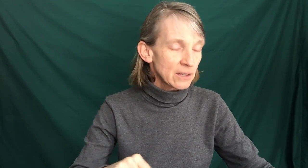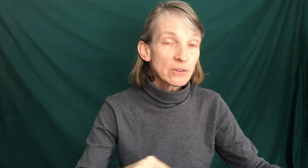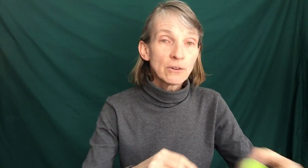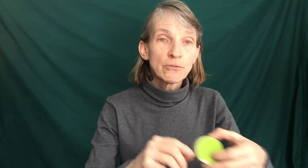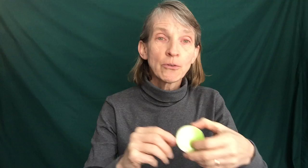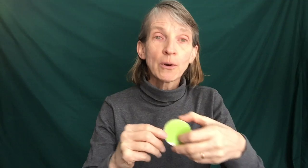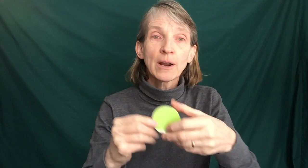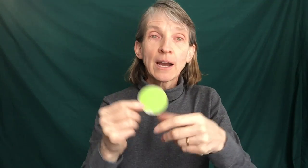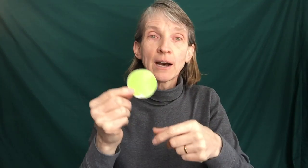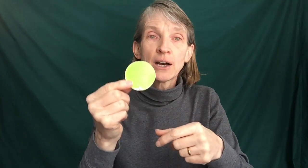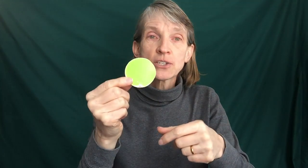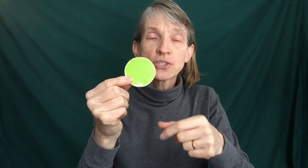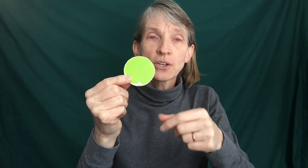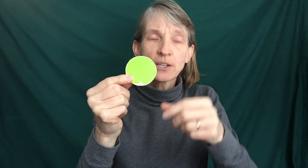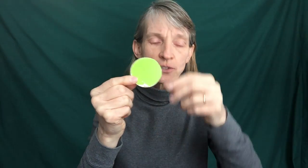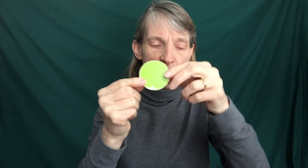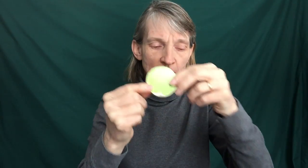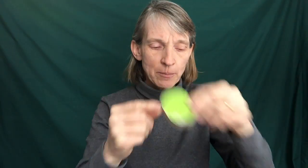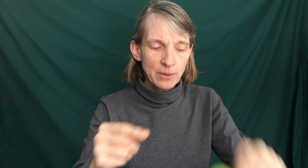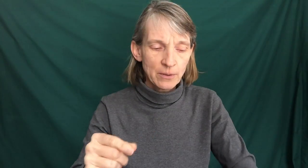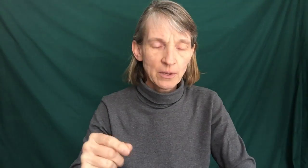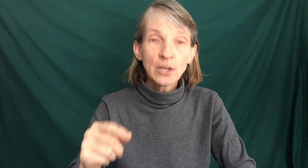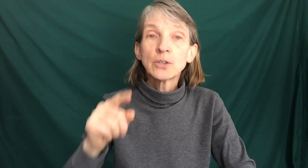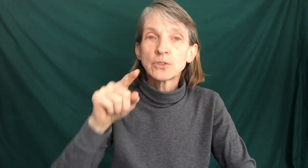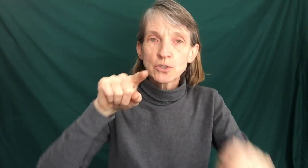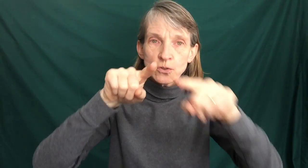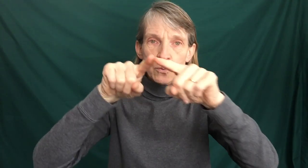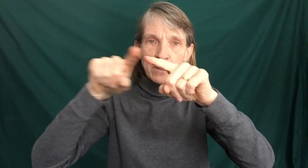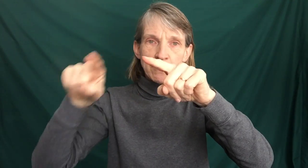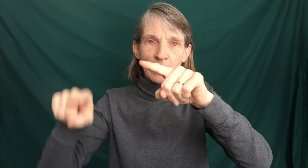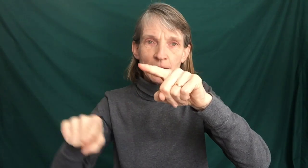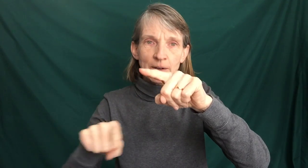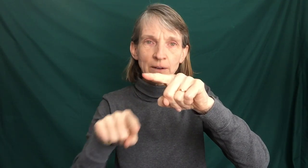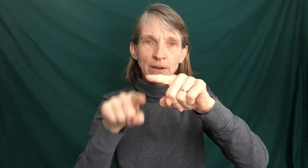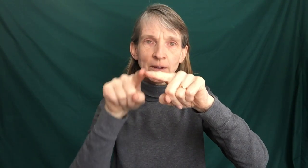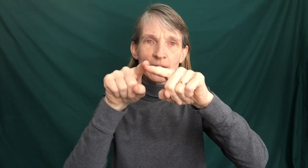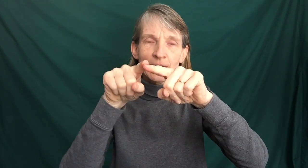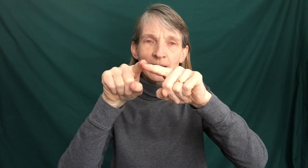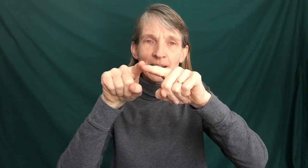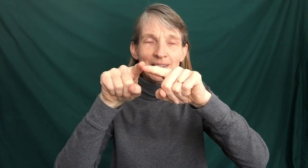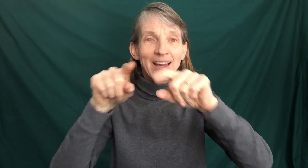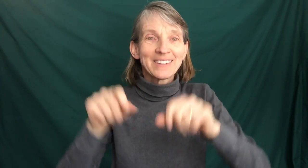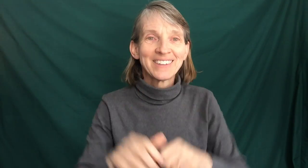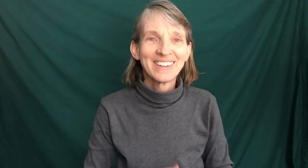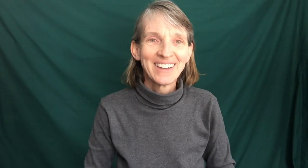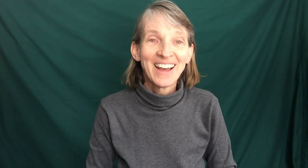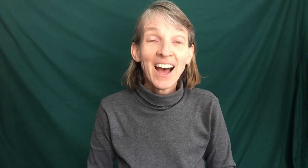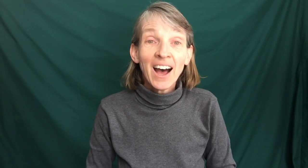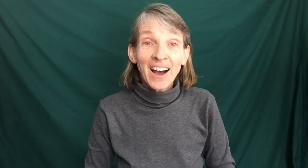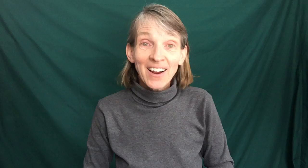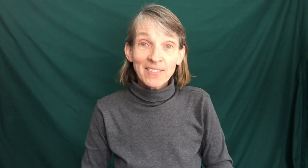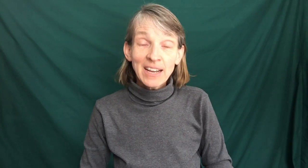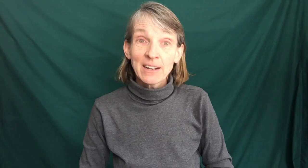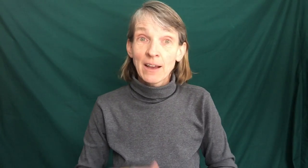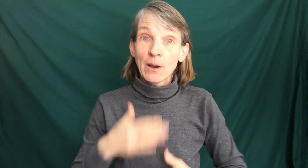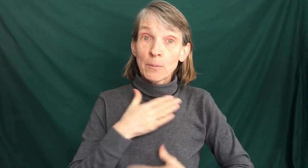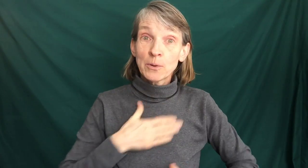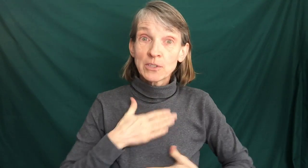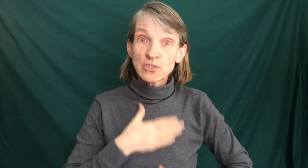And for a circular shape, you just use one finger, like that. All right, I hope you